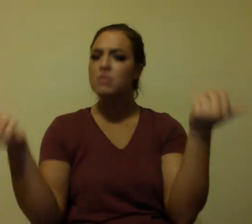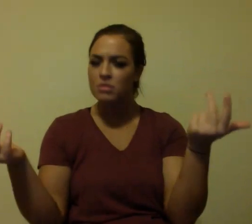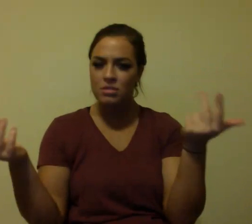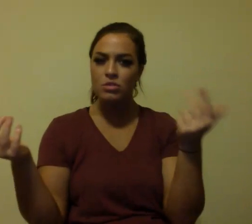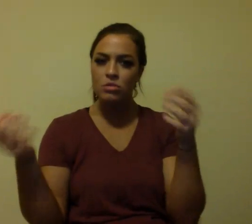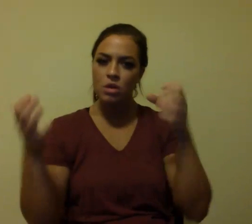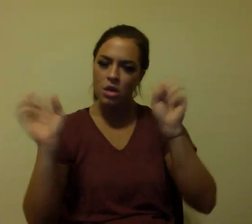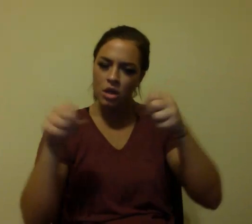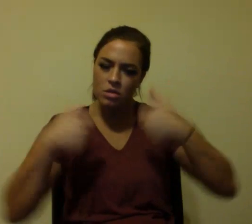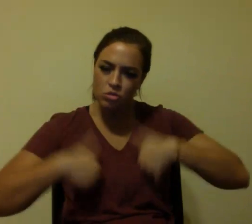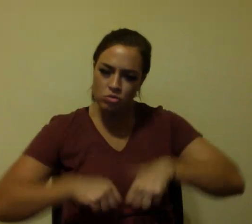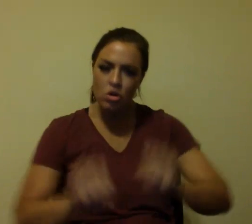pity party.